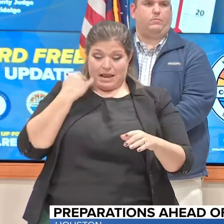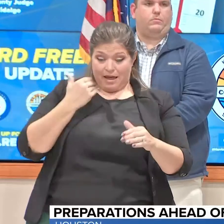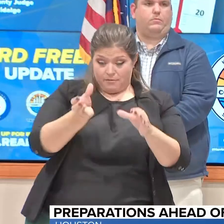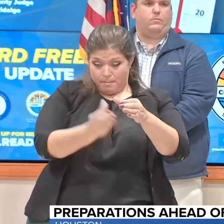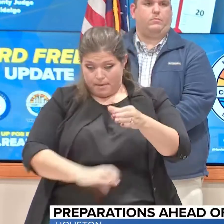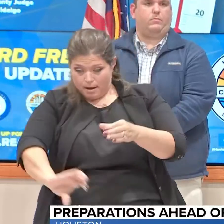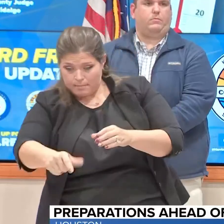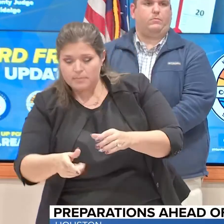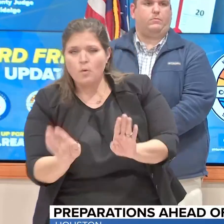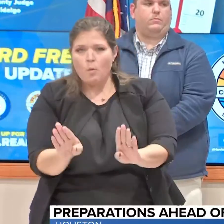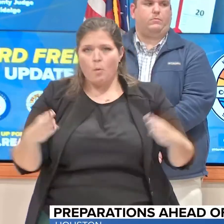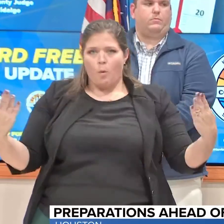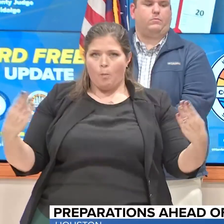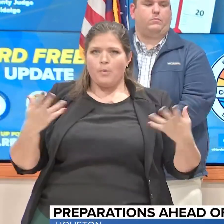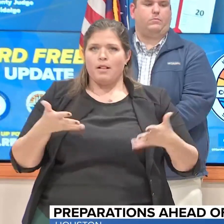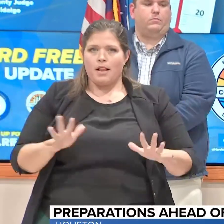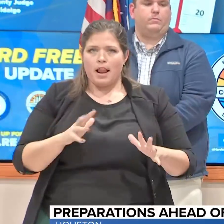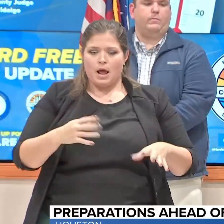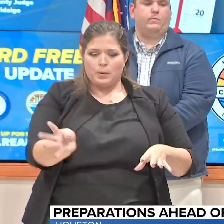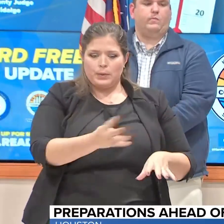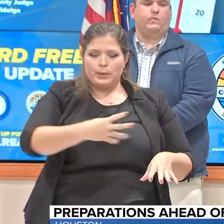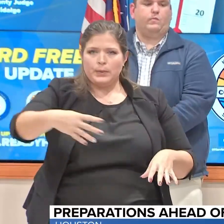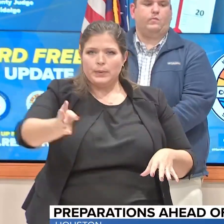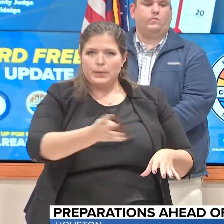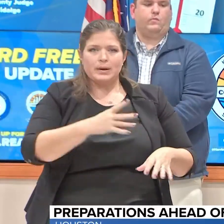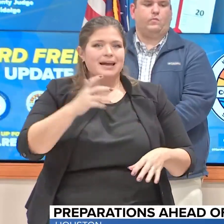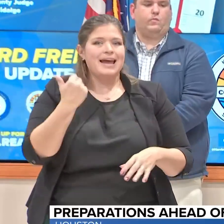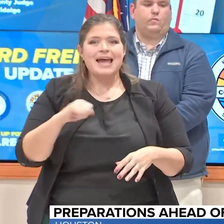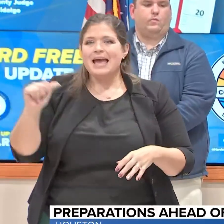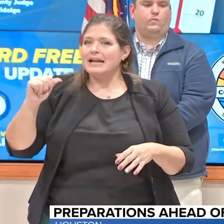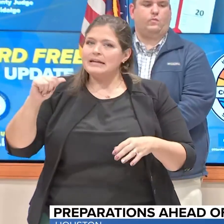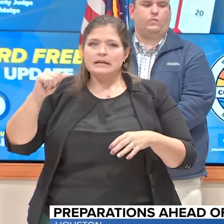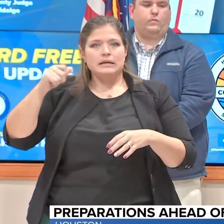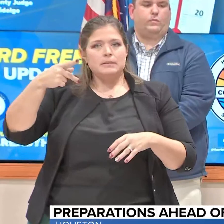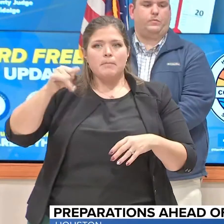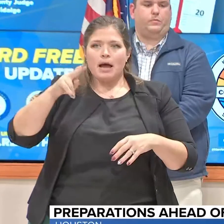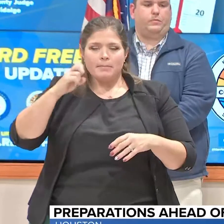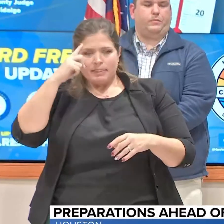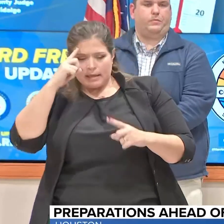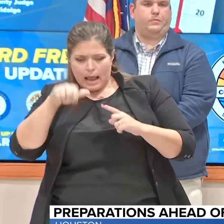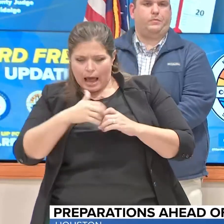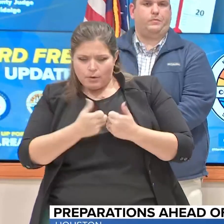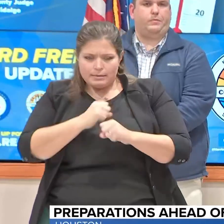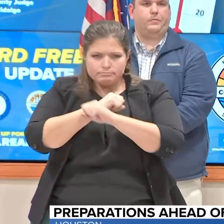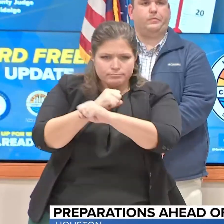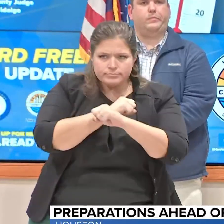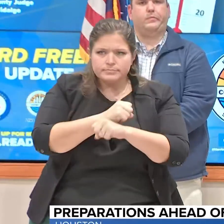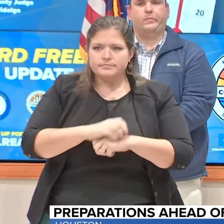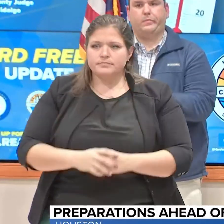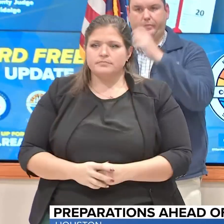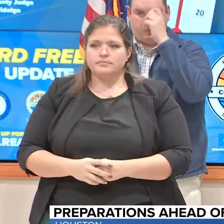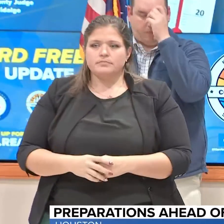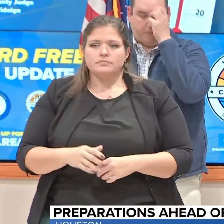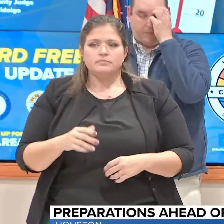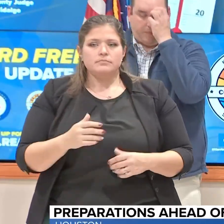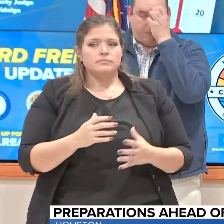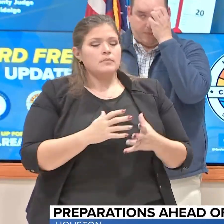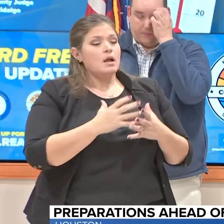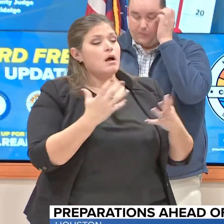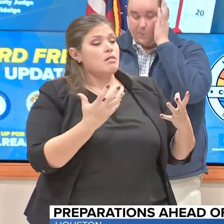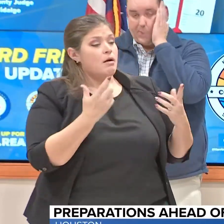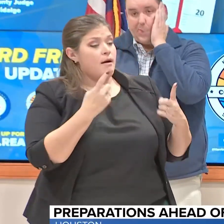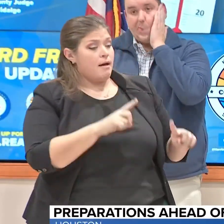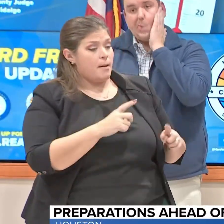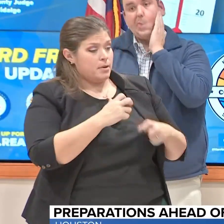if you have any exposed pipes, you know, think about that. A lot of the problems 2 years